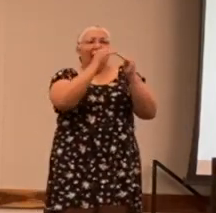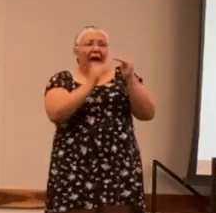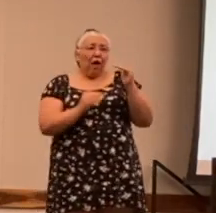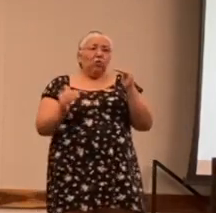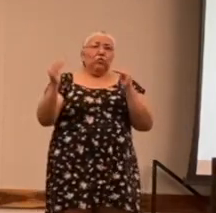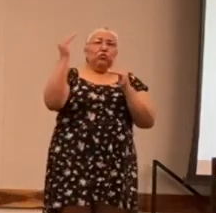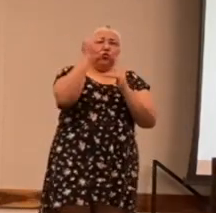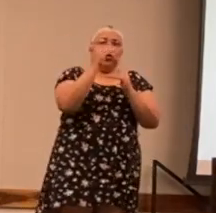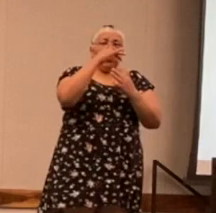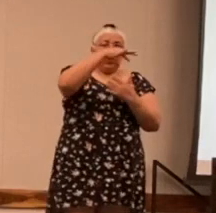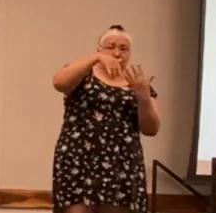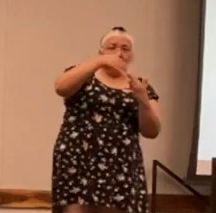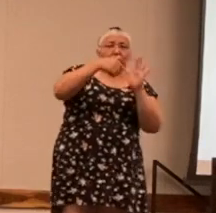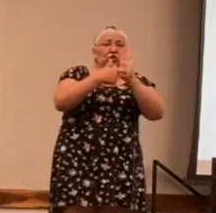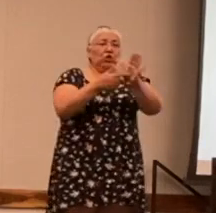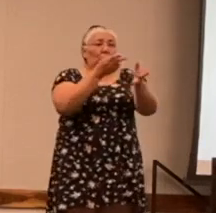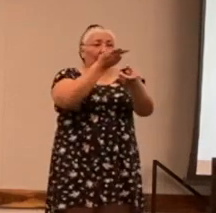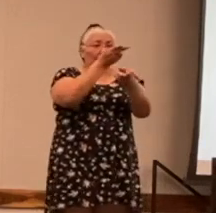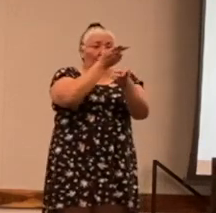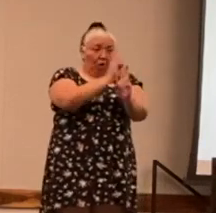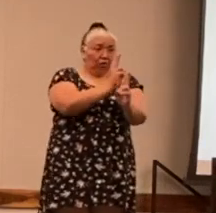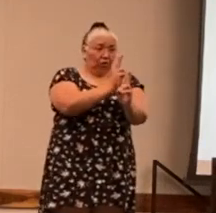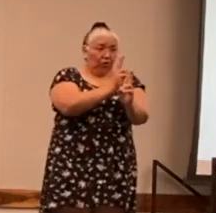Outdo one another in showing honor.